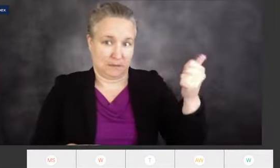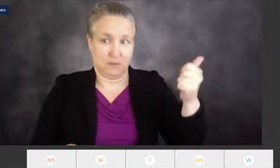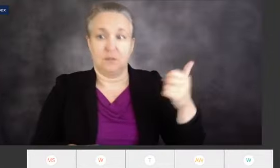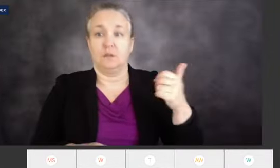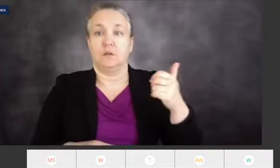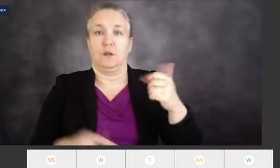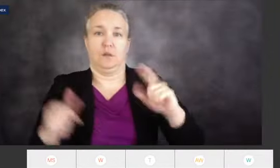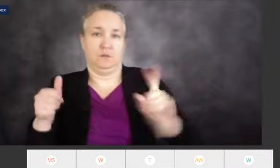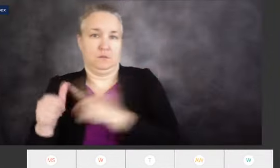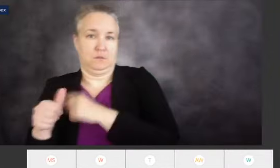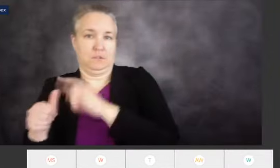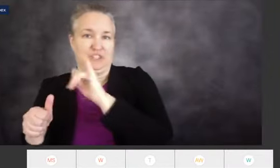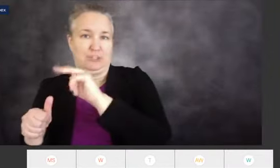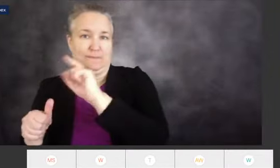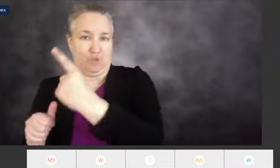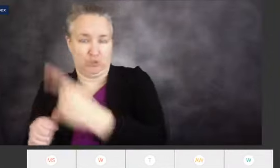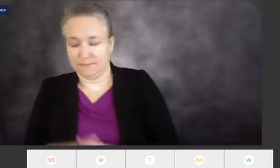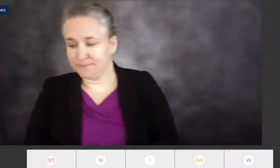with Jim.